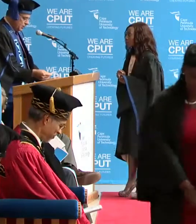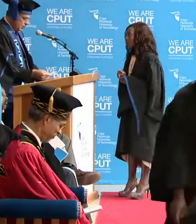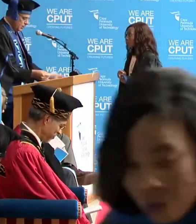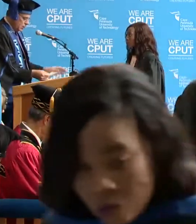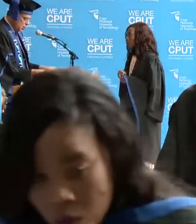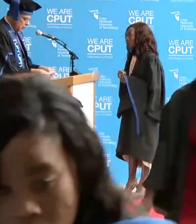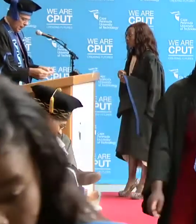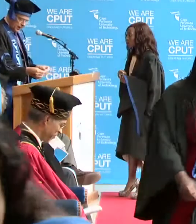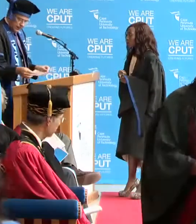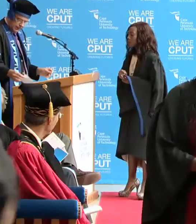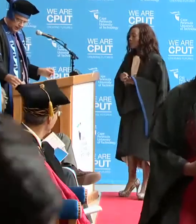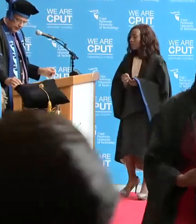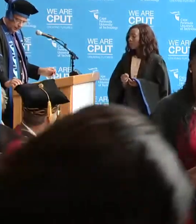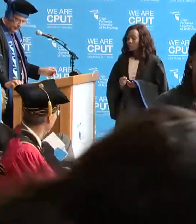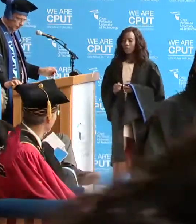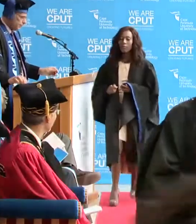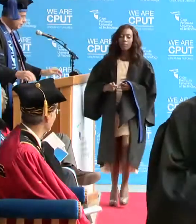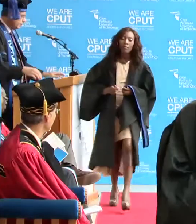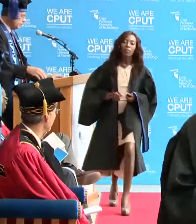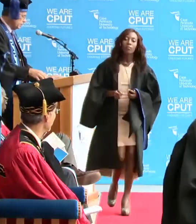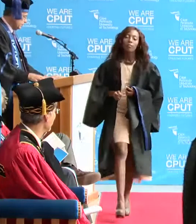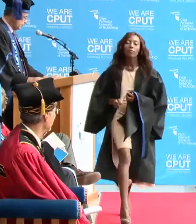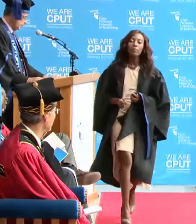Zitu Nuhuza.